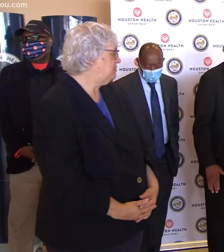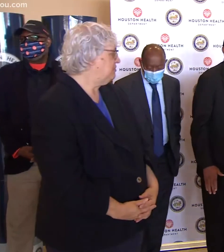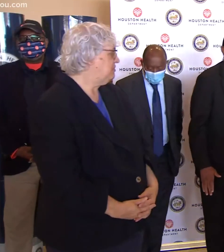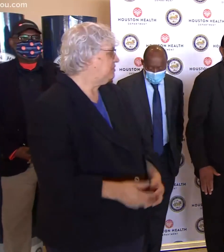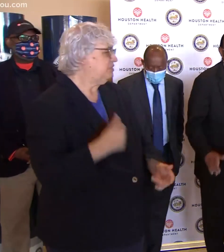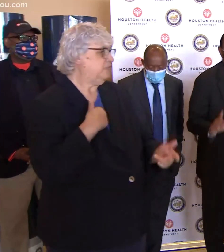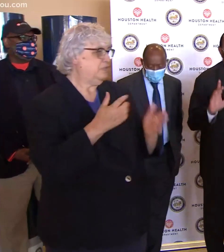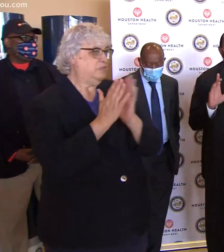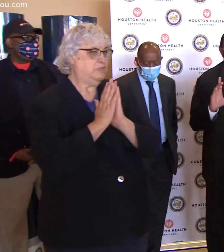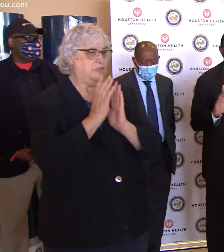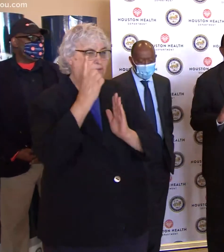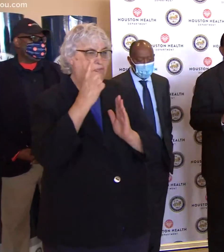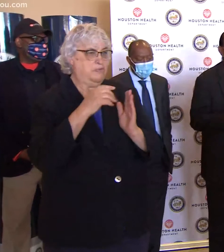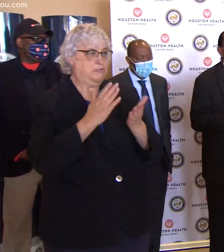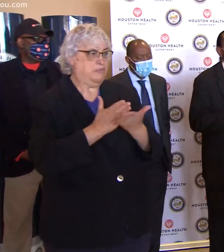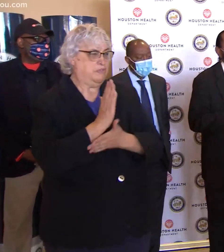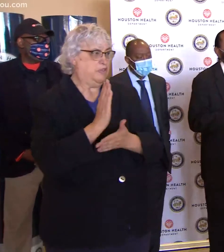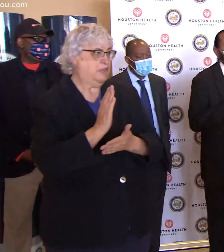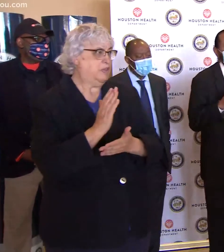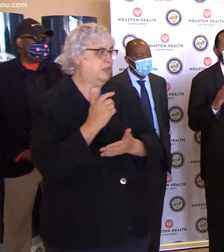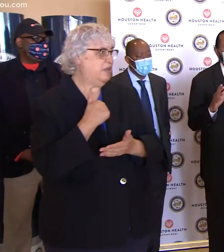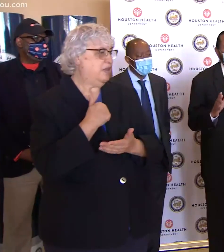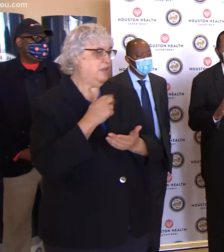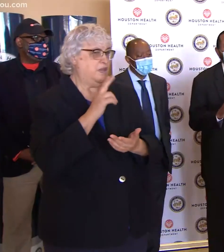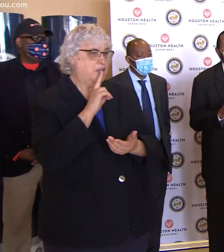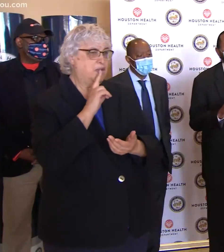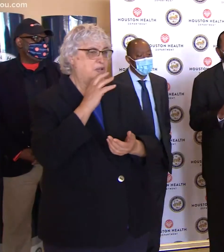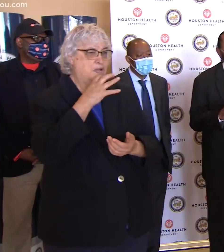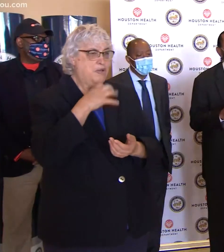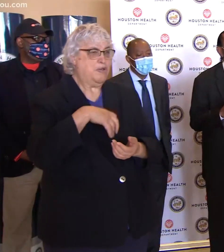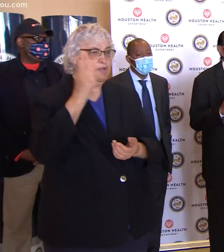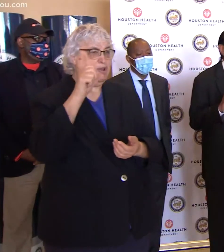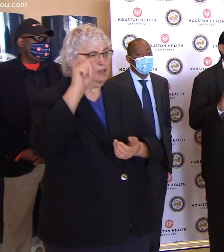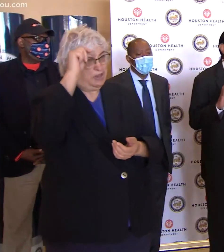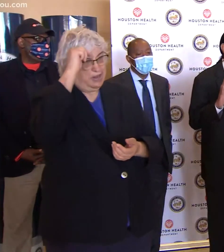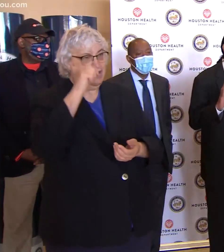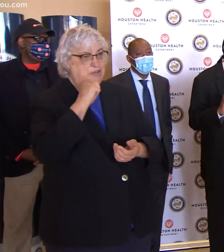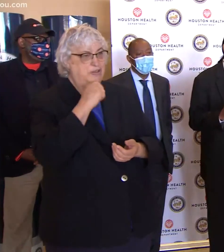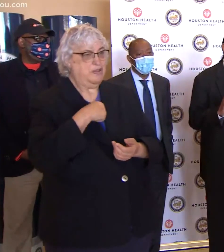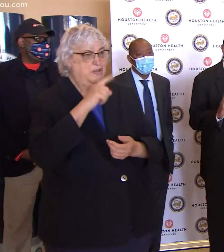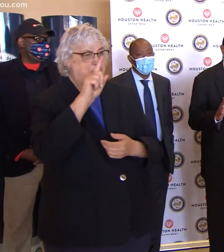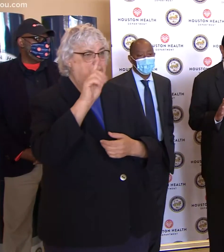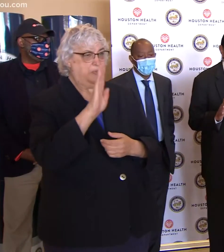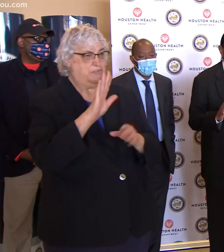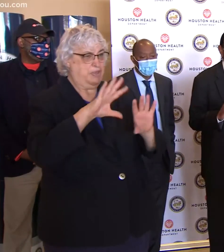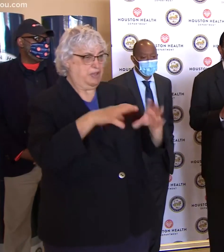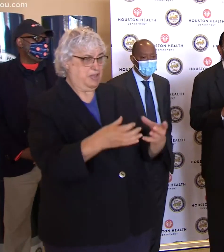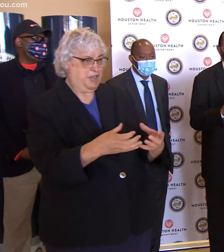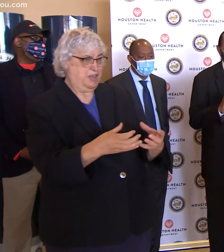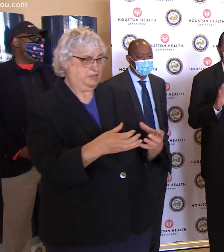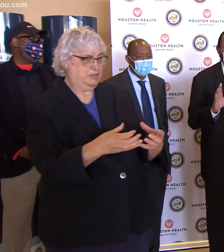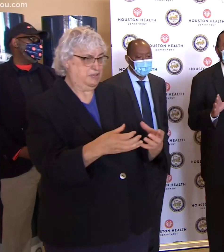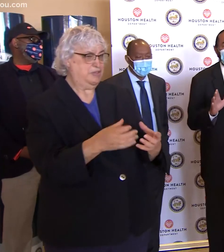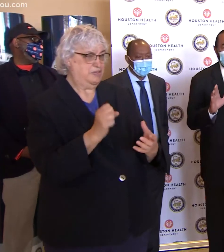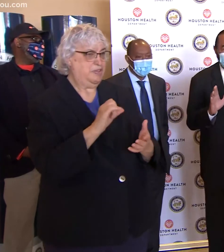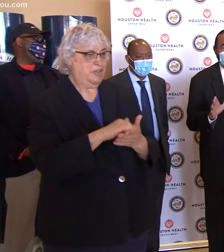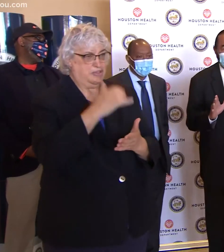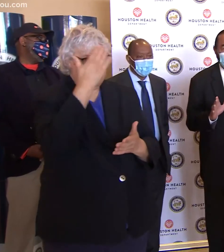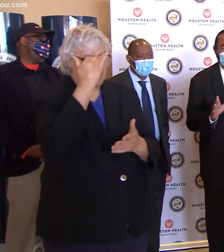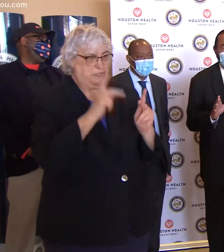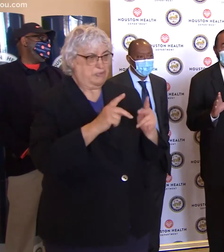I've asked my colleague for one privilege. I am Houston's oldest teenager. I do fall into the 1B class. So that's